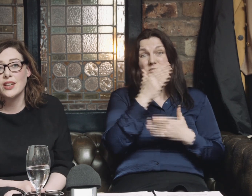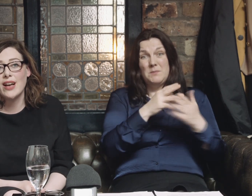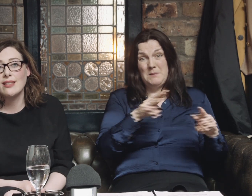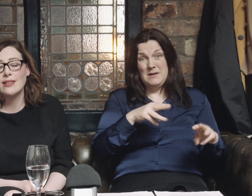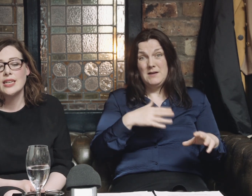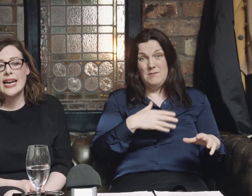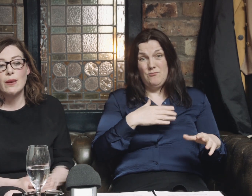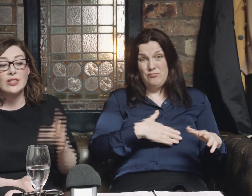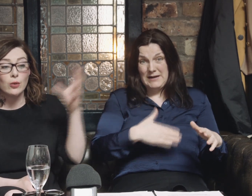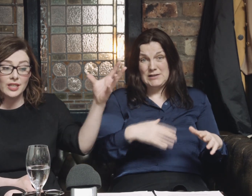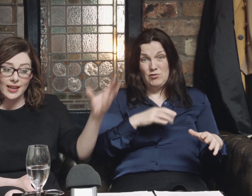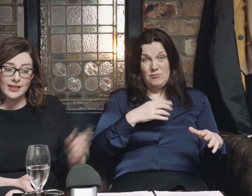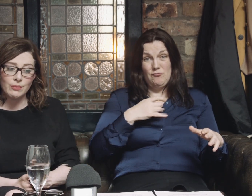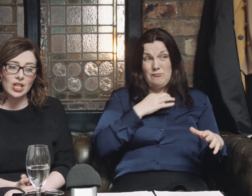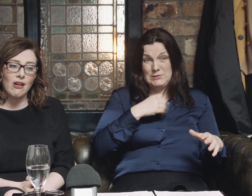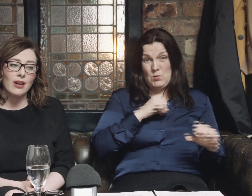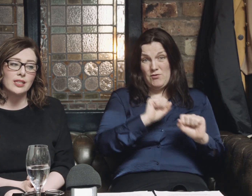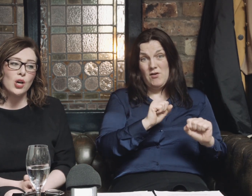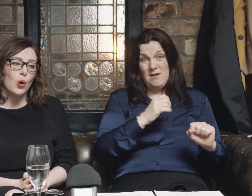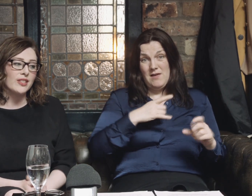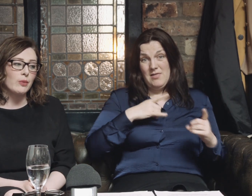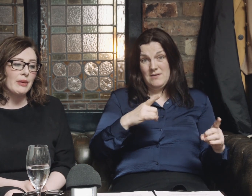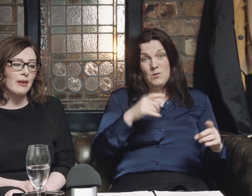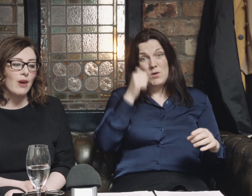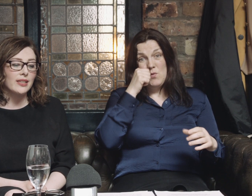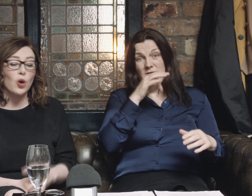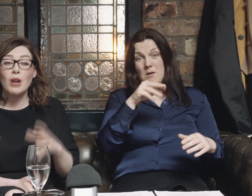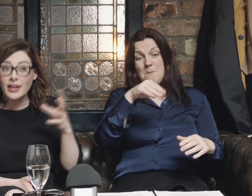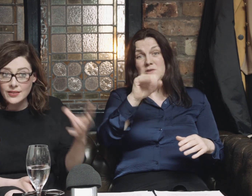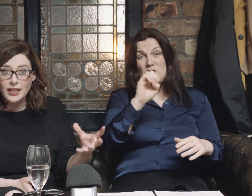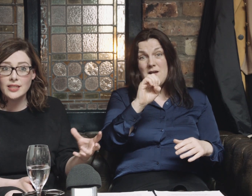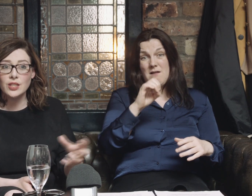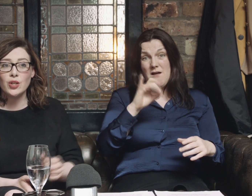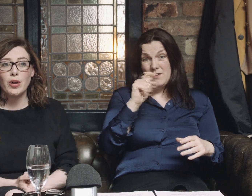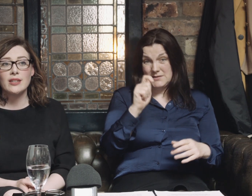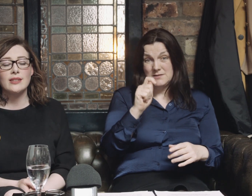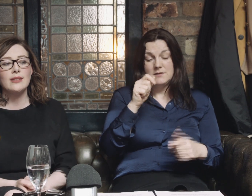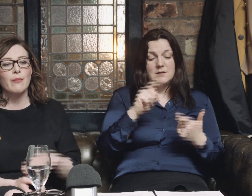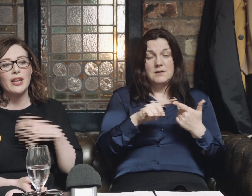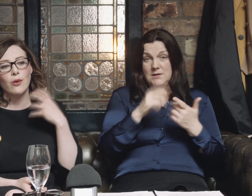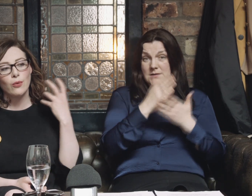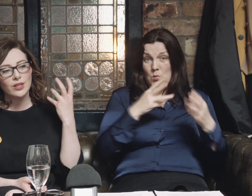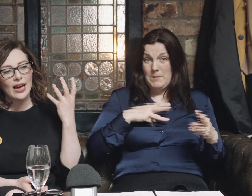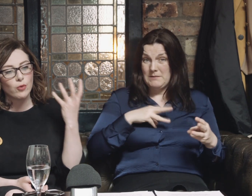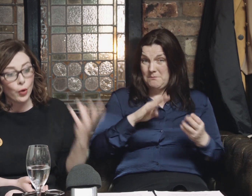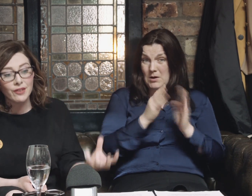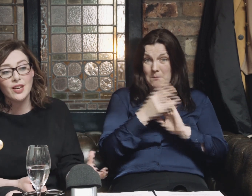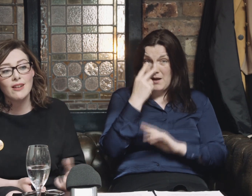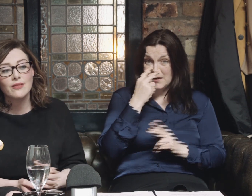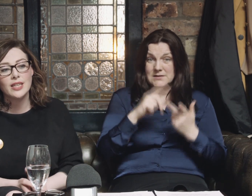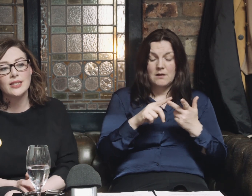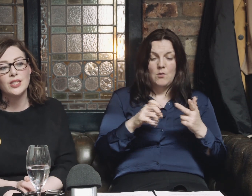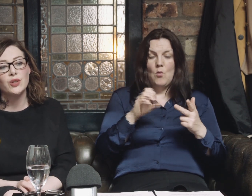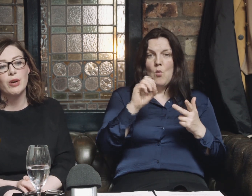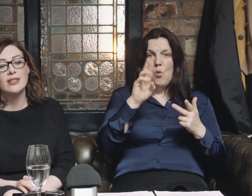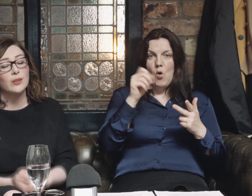risk to their health. And we saw it in the case of Michelle Hart. Also women that might go blind if they continue their pregnancy, that might go have organ